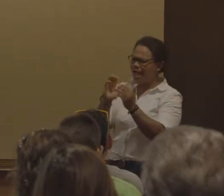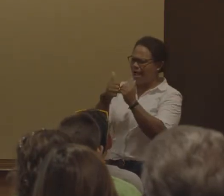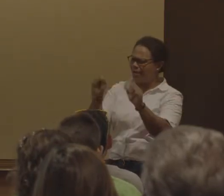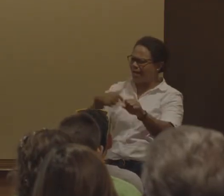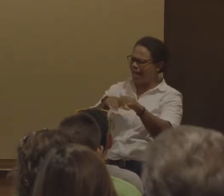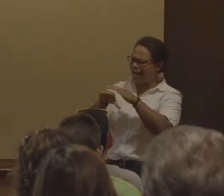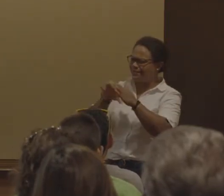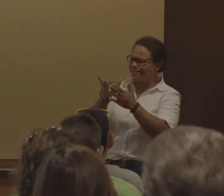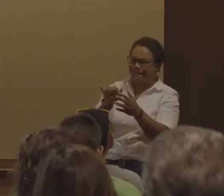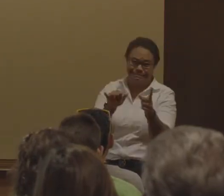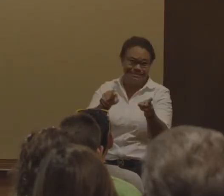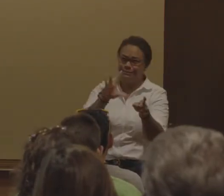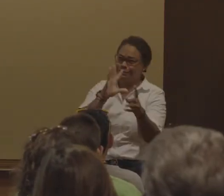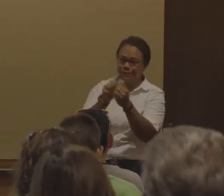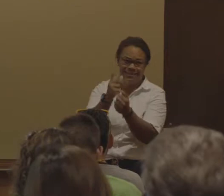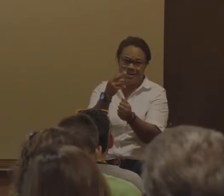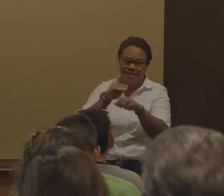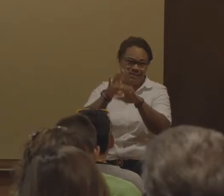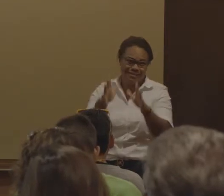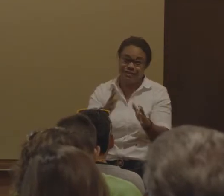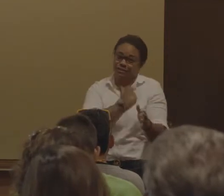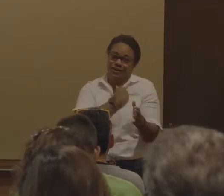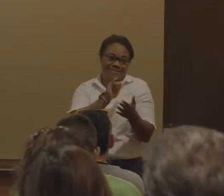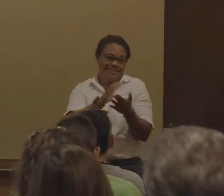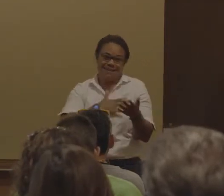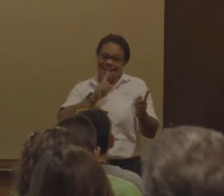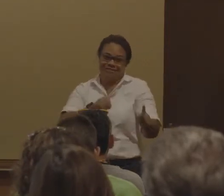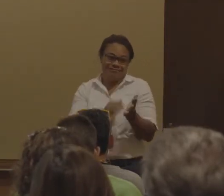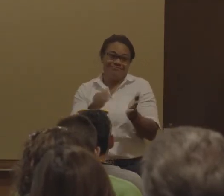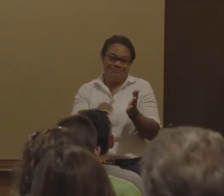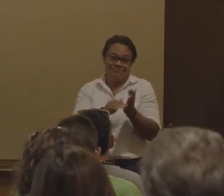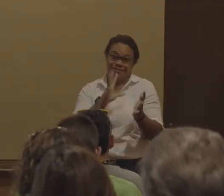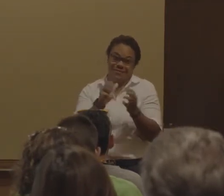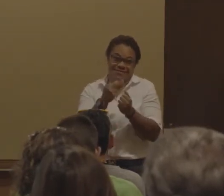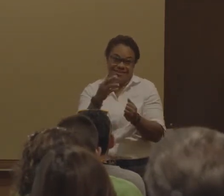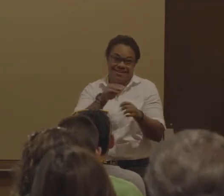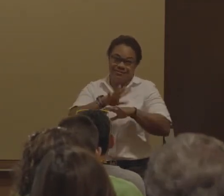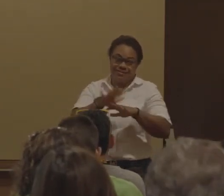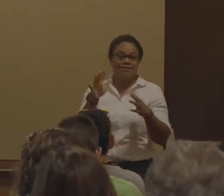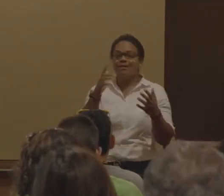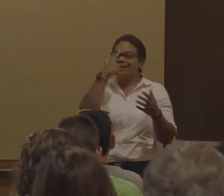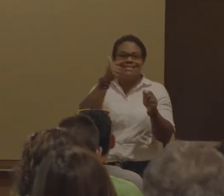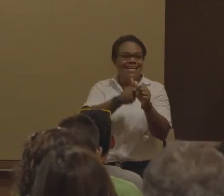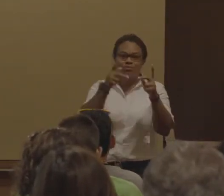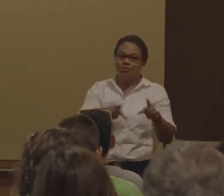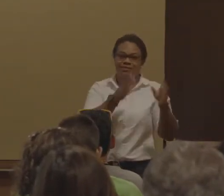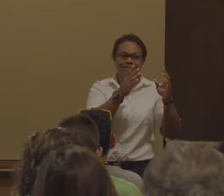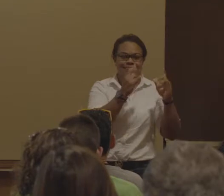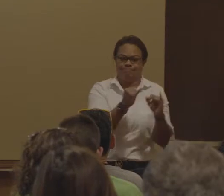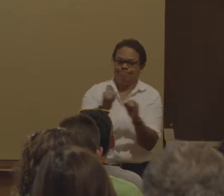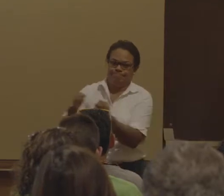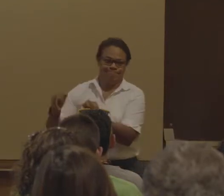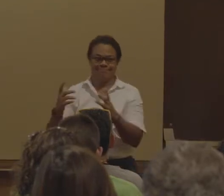to your VR counselor. Sorry, that's gonna be my answer. No, that's good. We're very individualized, that's why you I mean, have it's to not talk to a closed counselor. off to